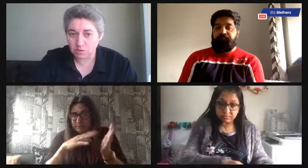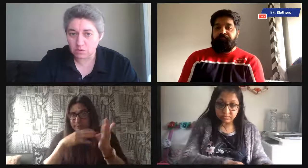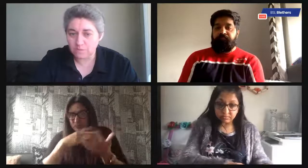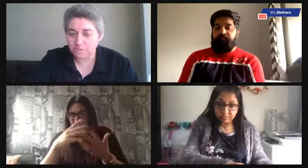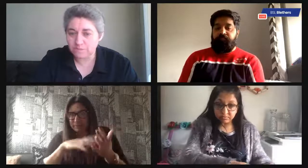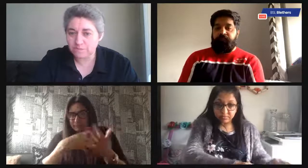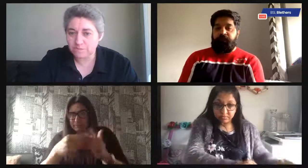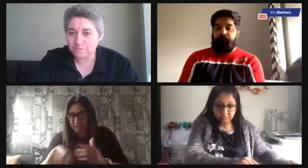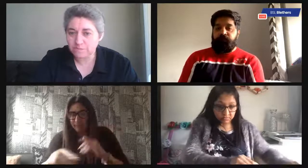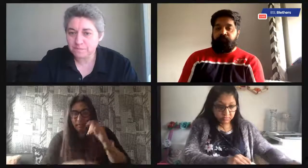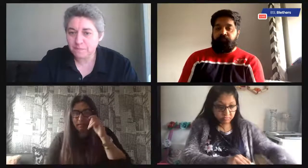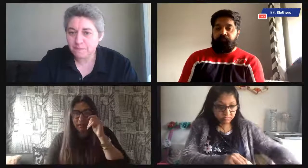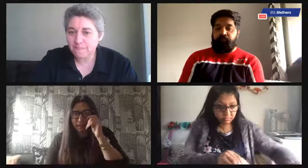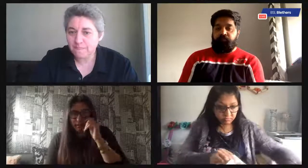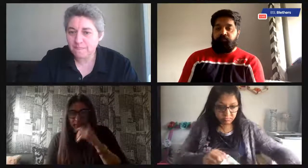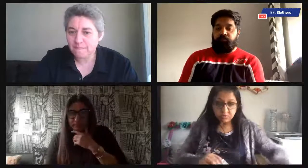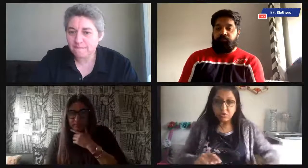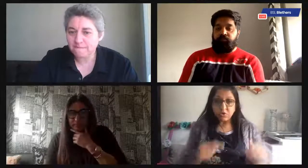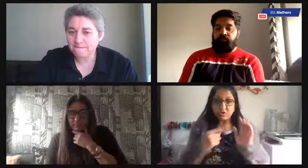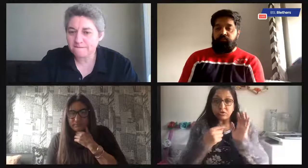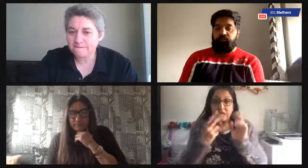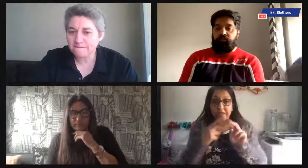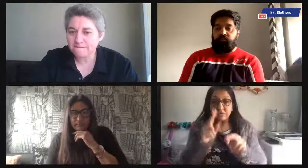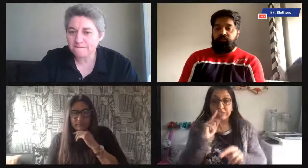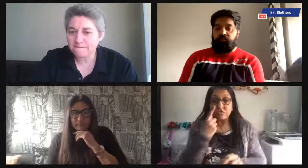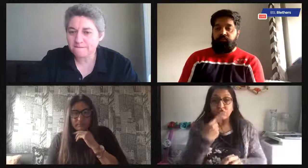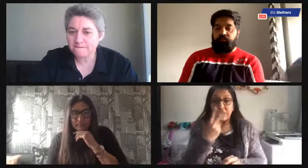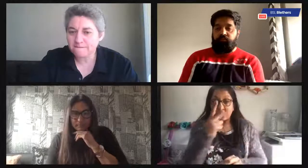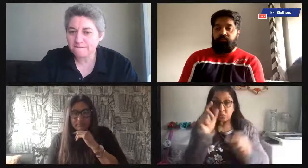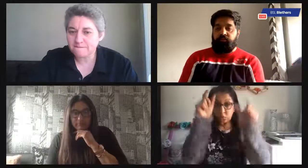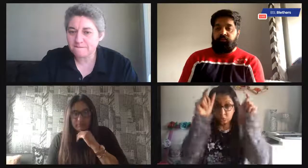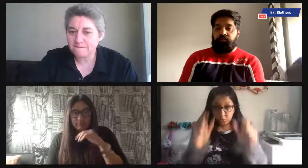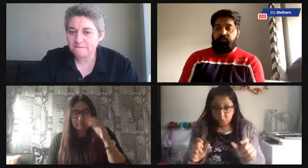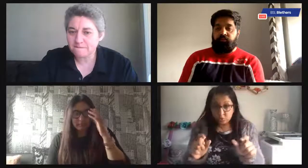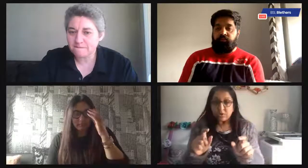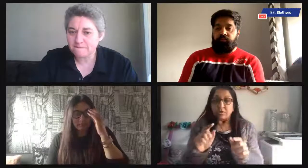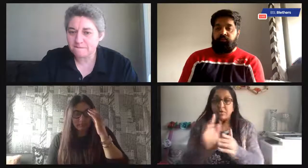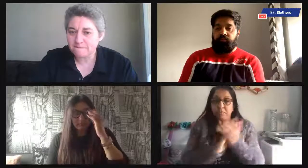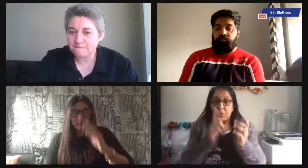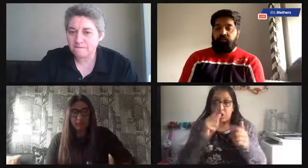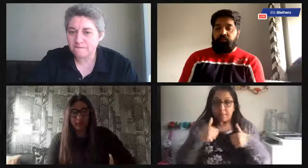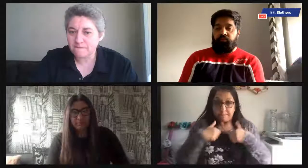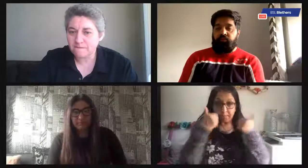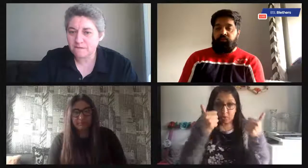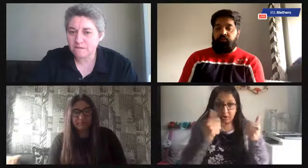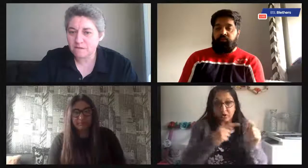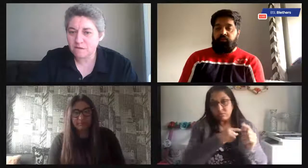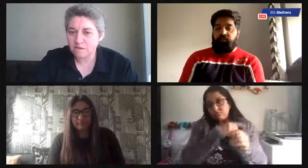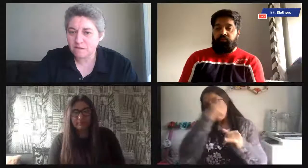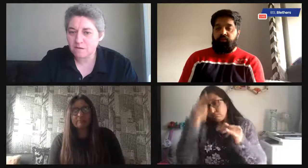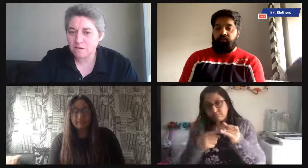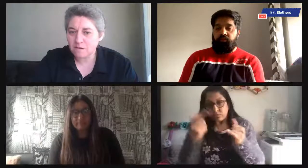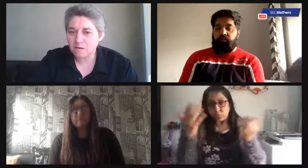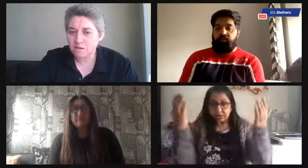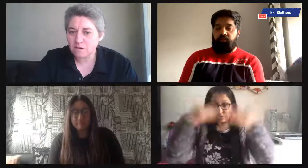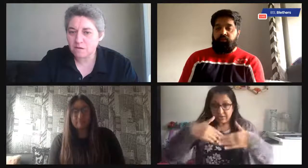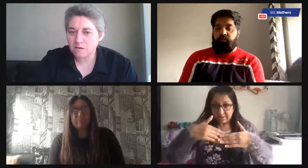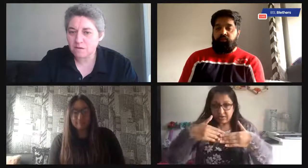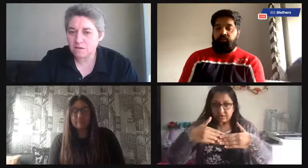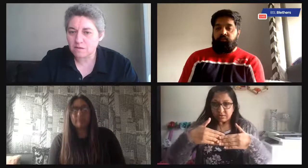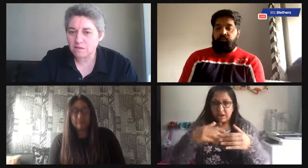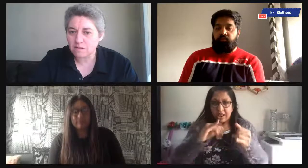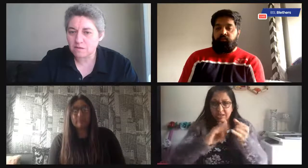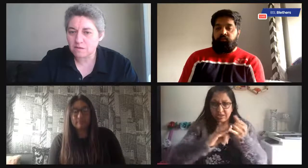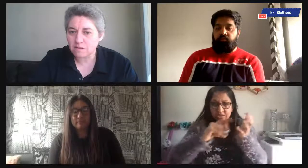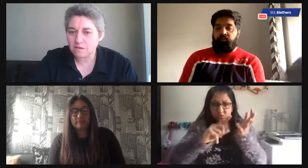tells us exactly. And if you said, do you have the timetable there to hand? If you look, you'll see two red